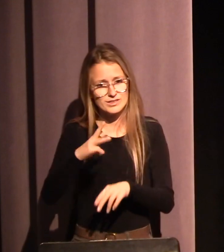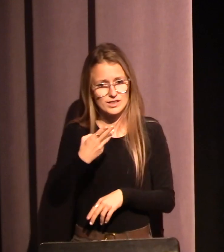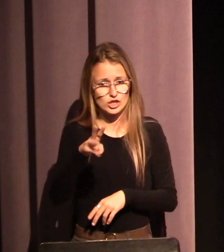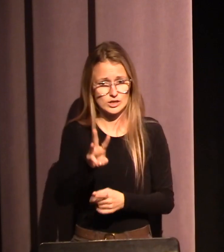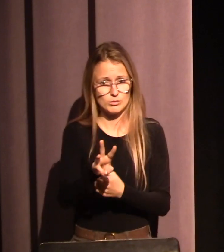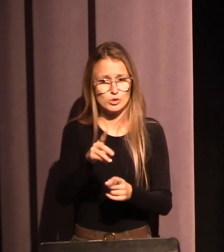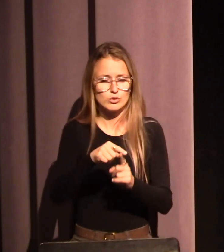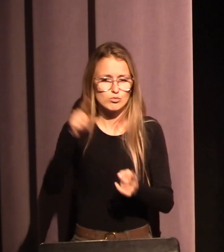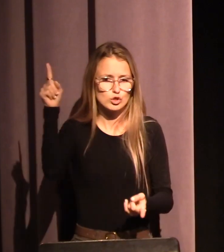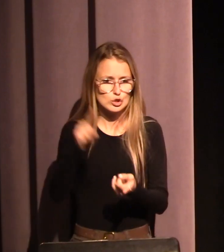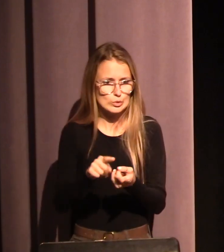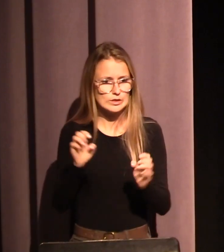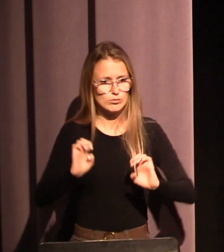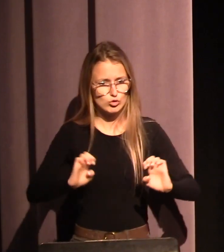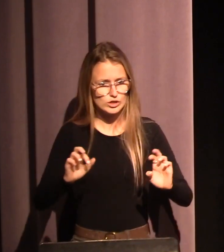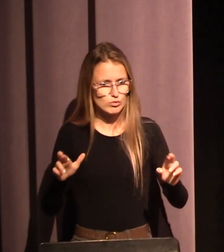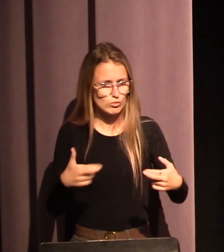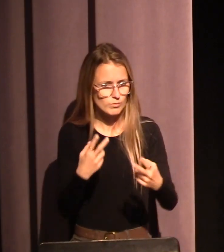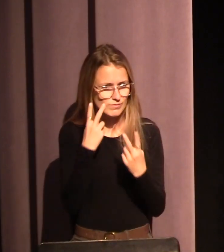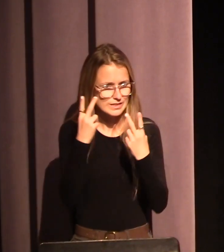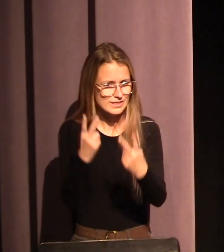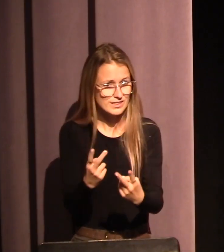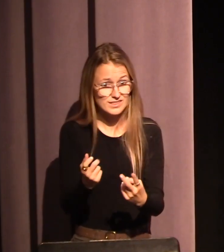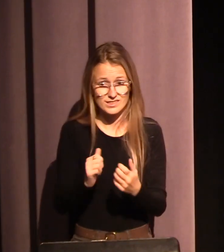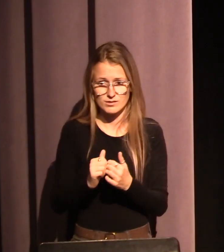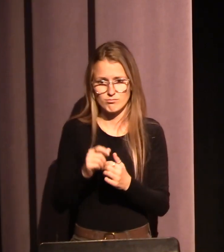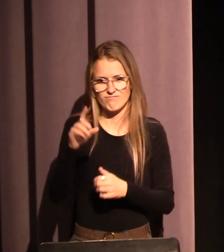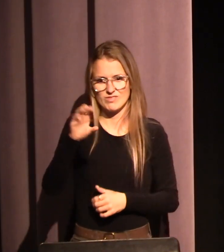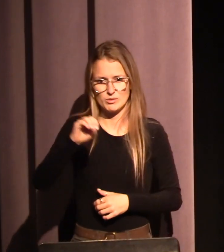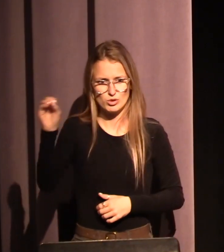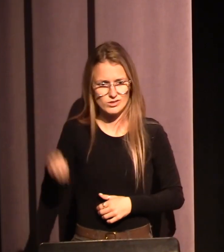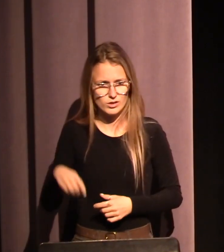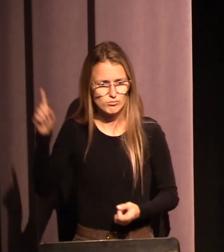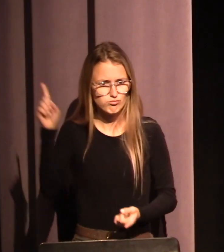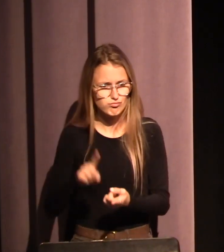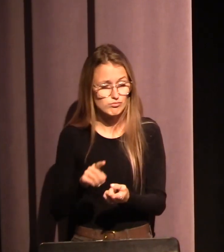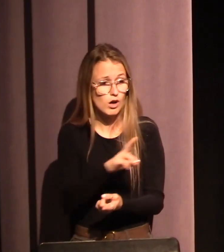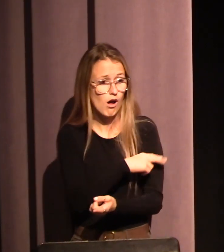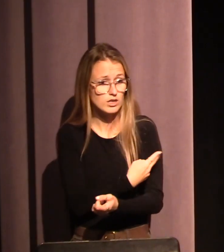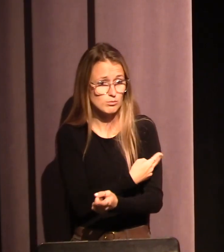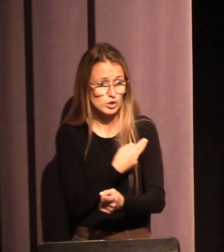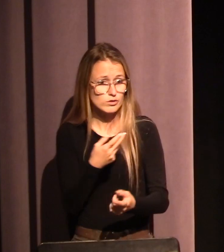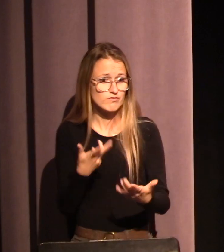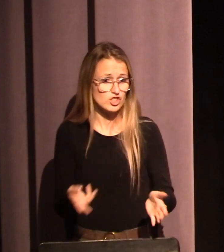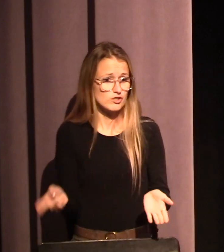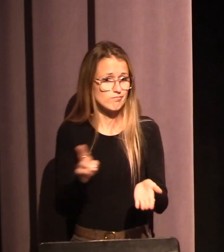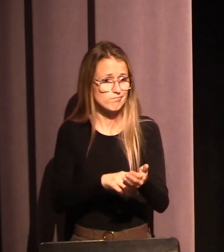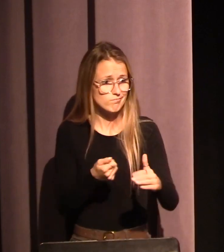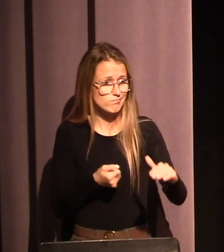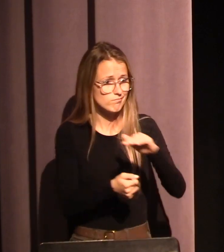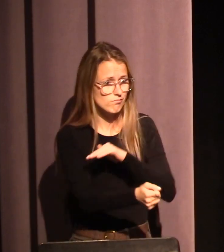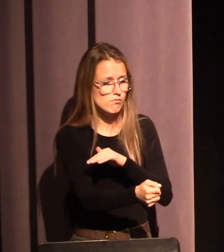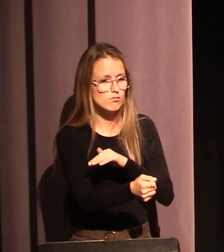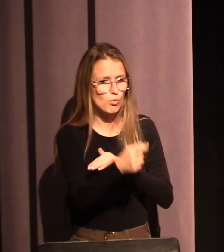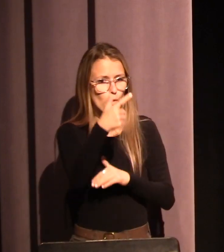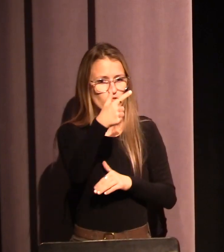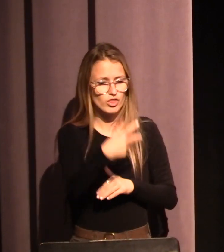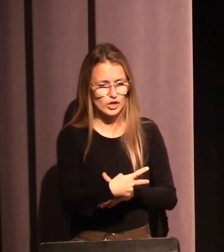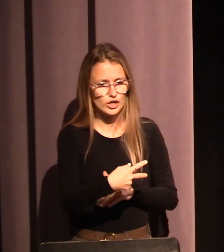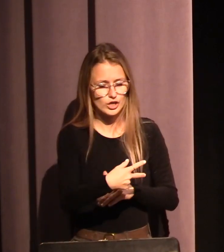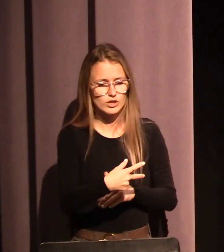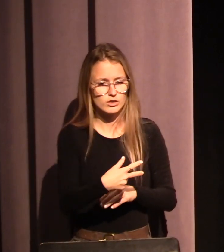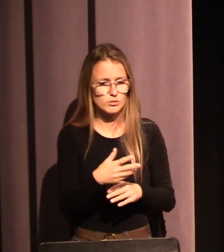CHWs reduced emergency room visits by nearly half and hospital admissions by 1/3 among the 117